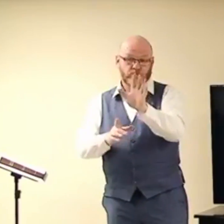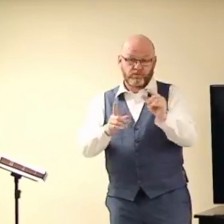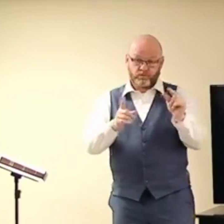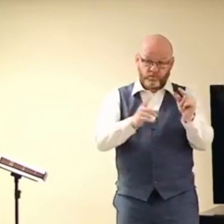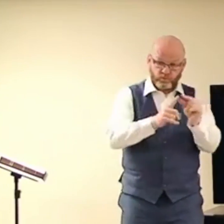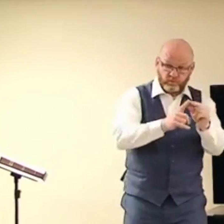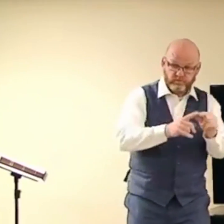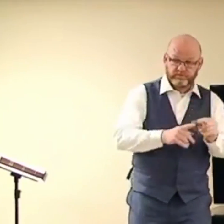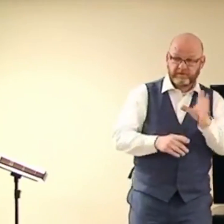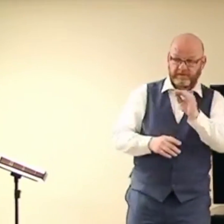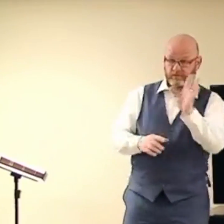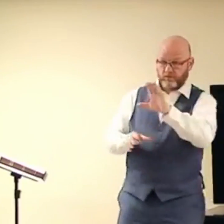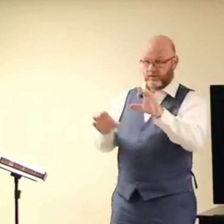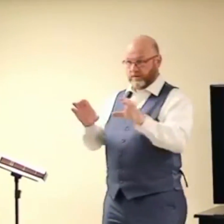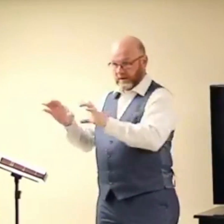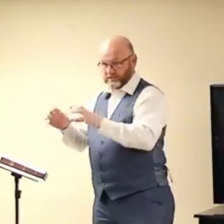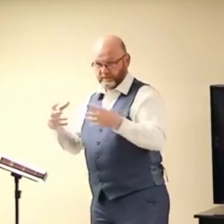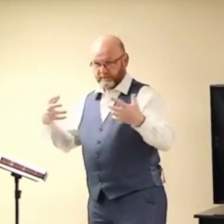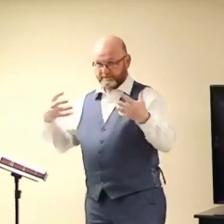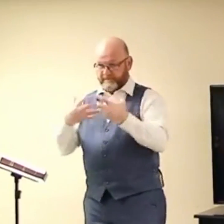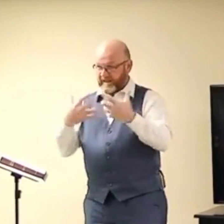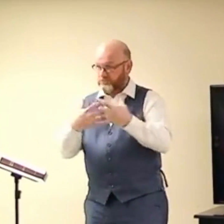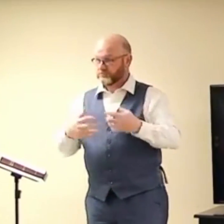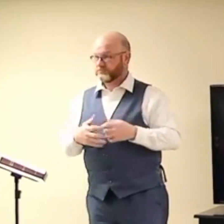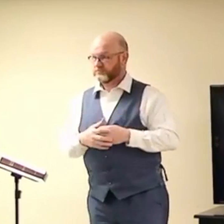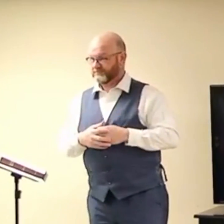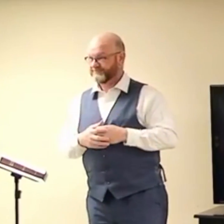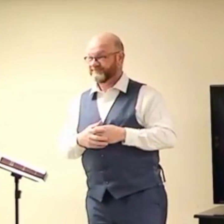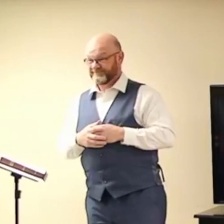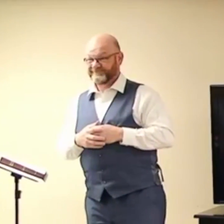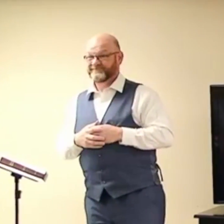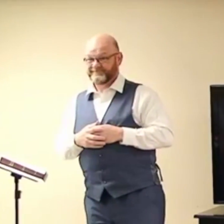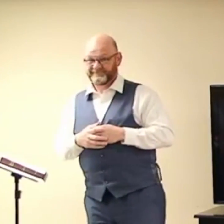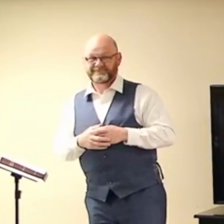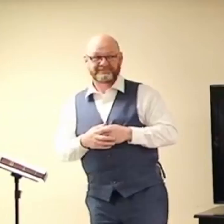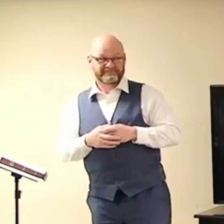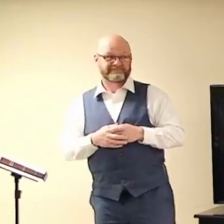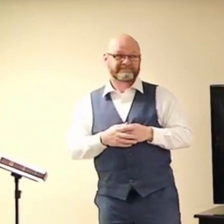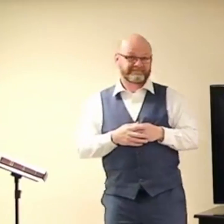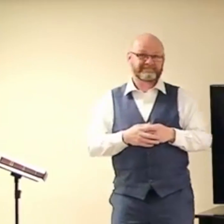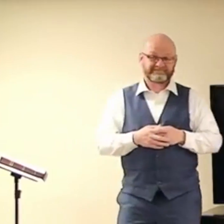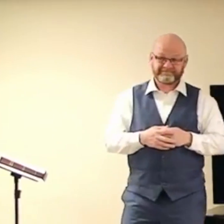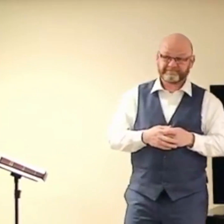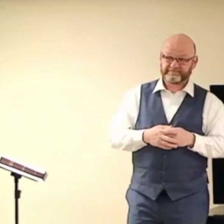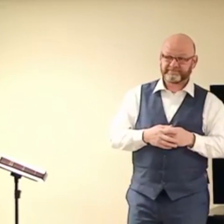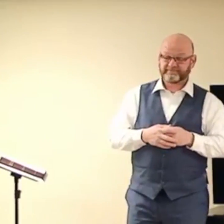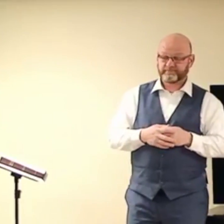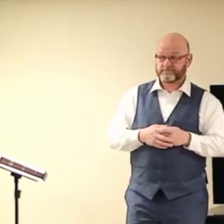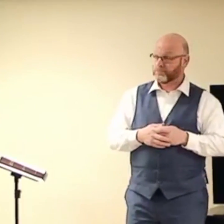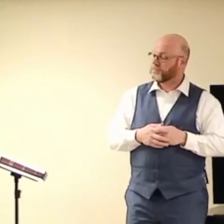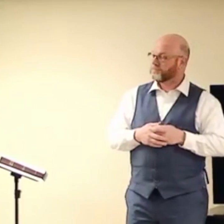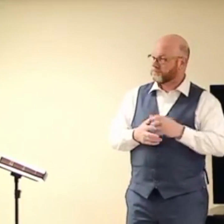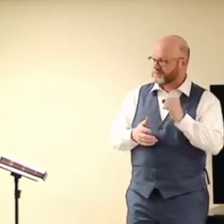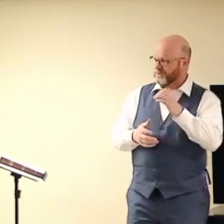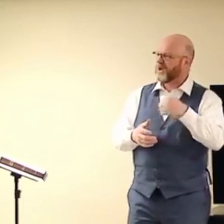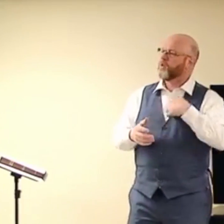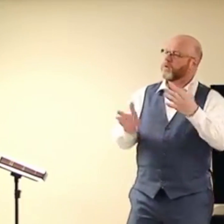telling me as a reminder to myself that my speech and my actions need to